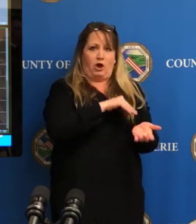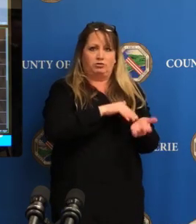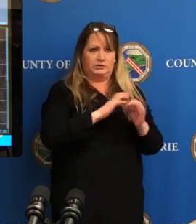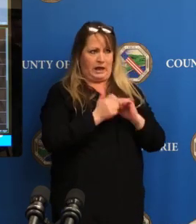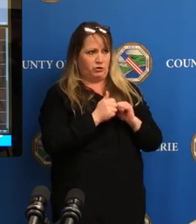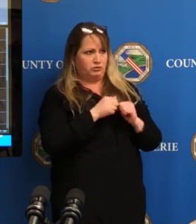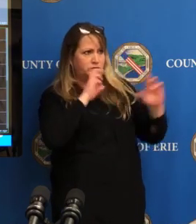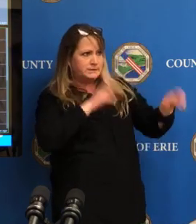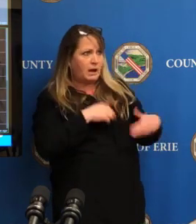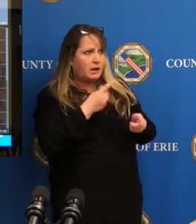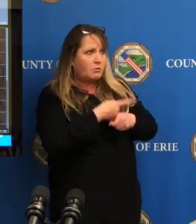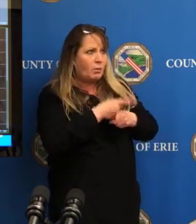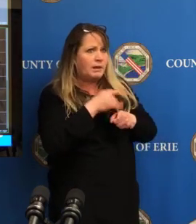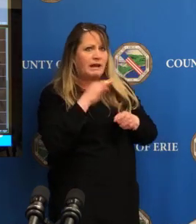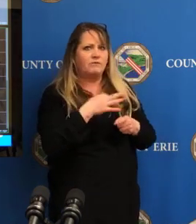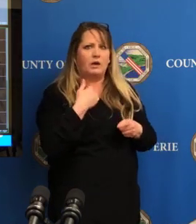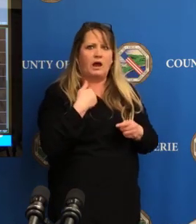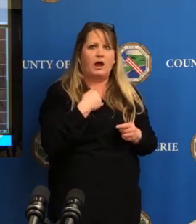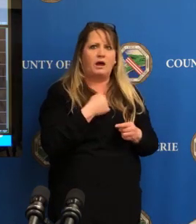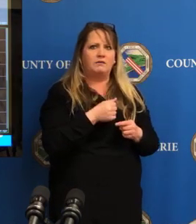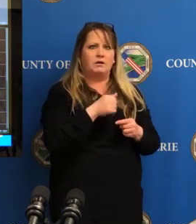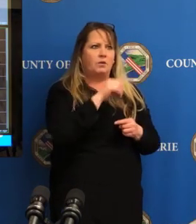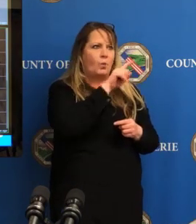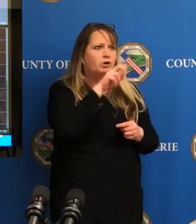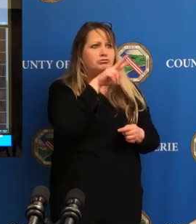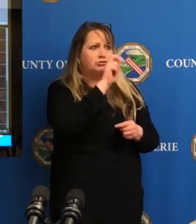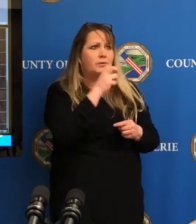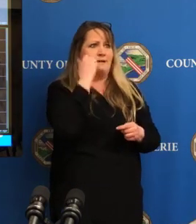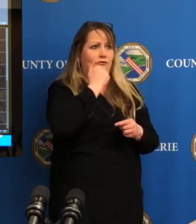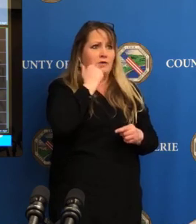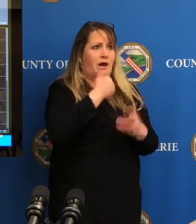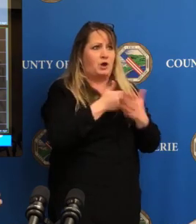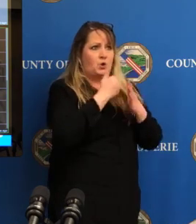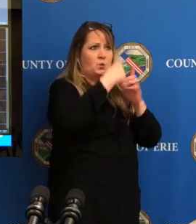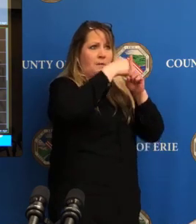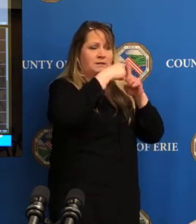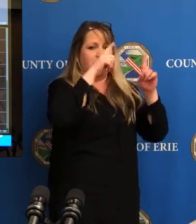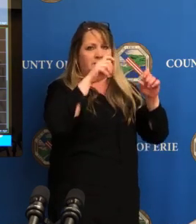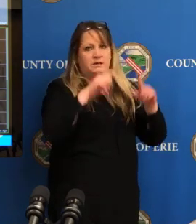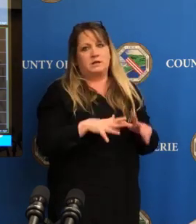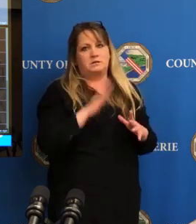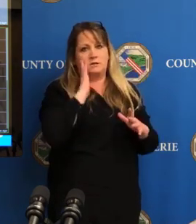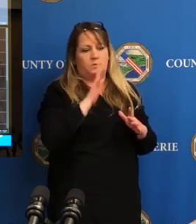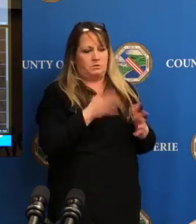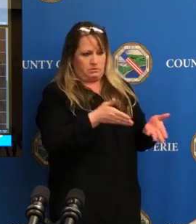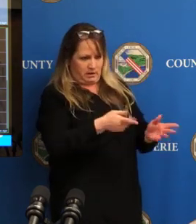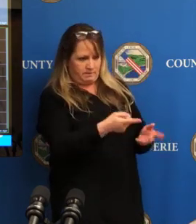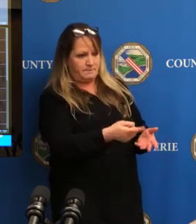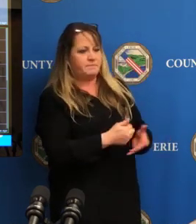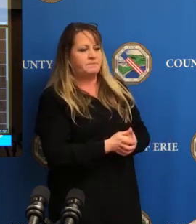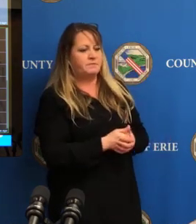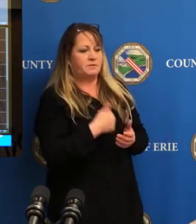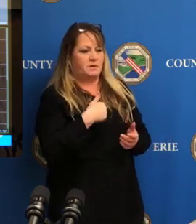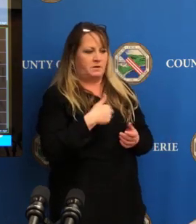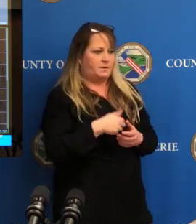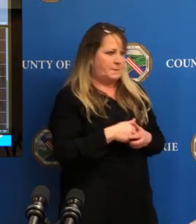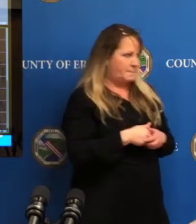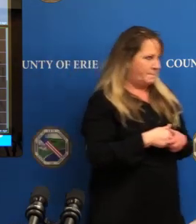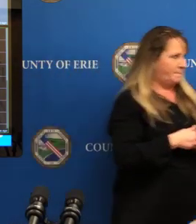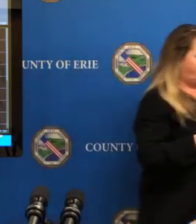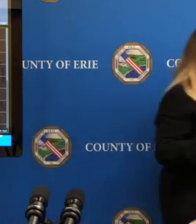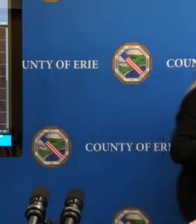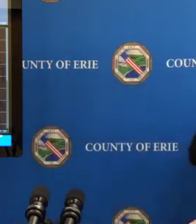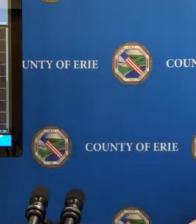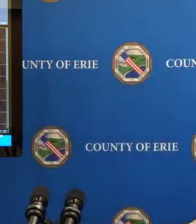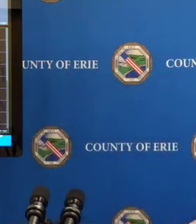appropriately if we had hundreds of more cases daily. But I'll let the doctor talk about the system. Right, so we get all the